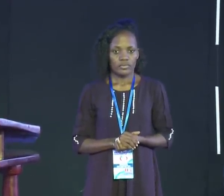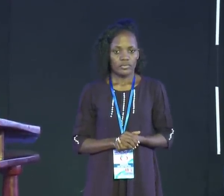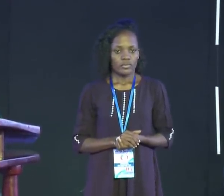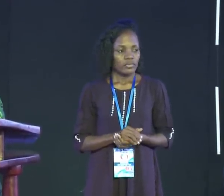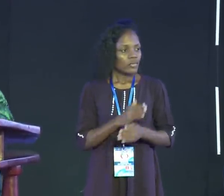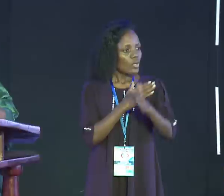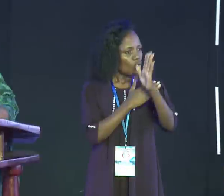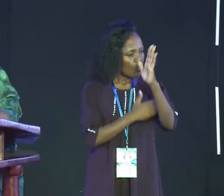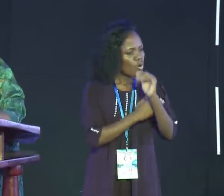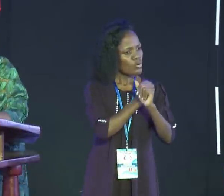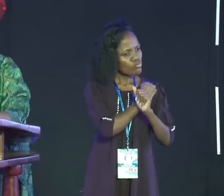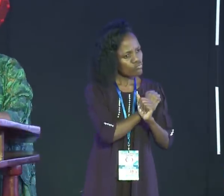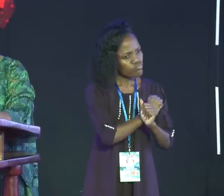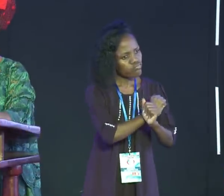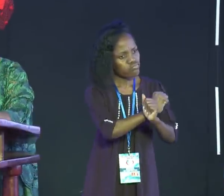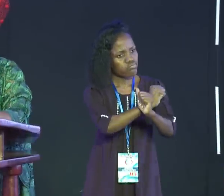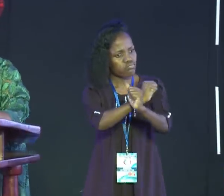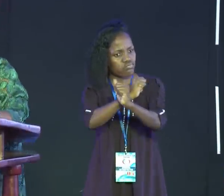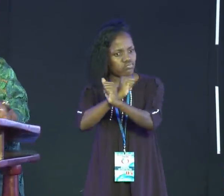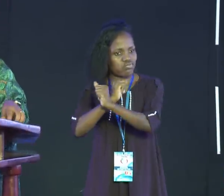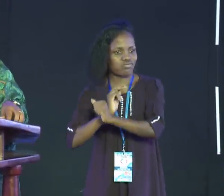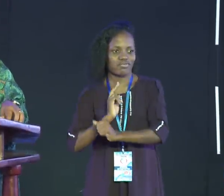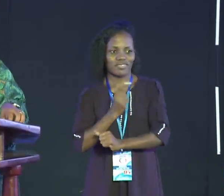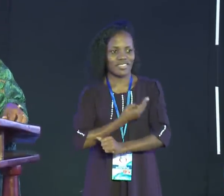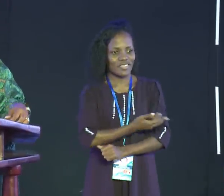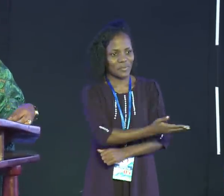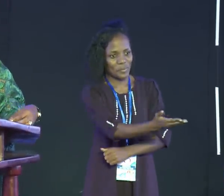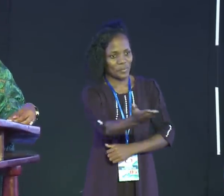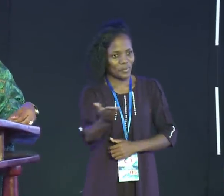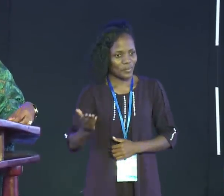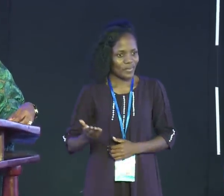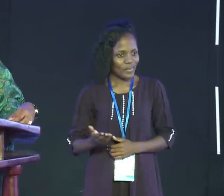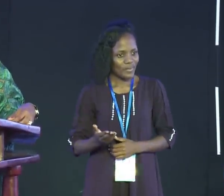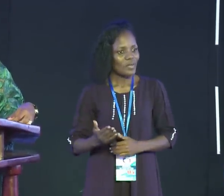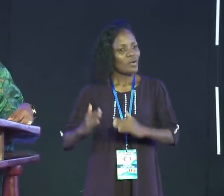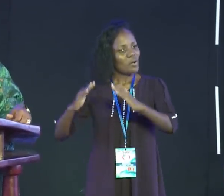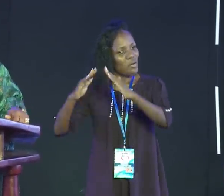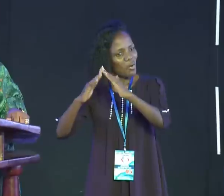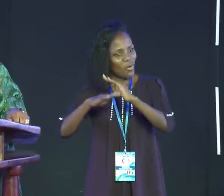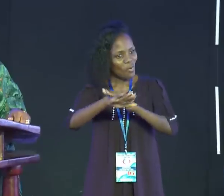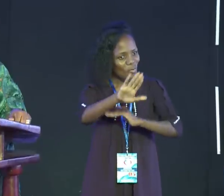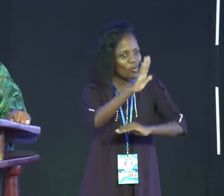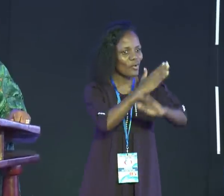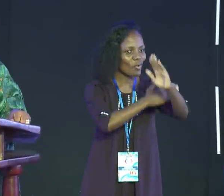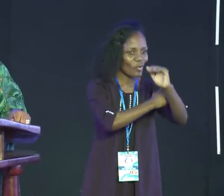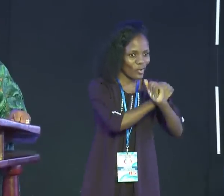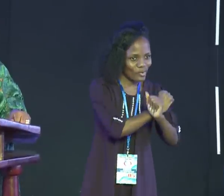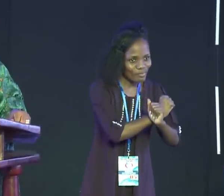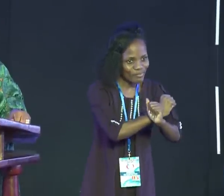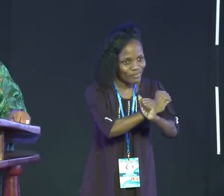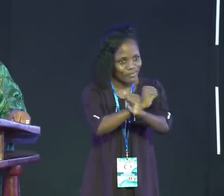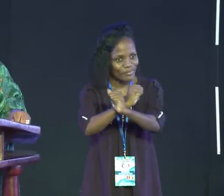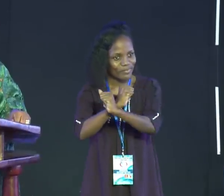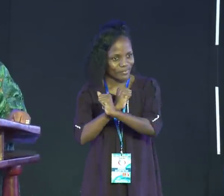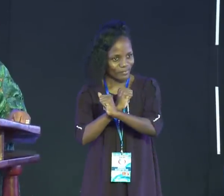Mukama atukuumye. The Lord has protected us. Ewaka atukuumye. He has kept us at